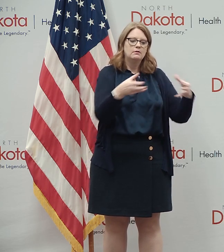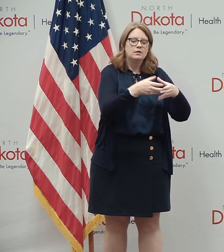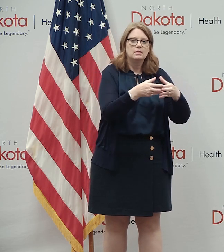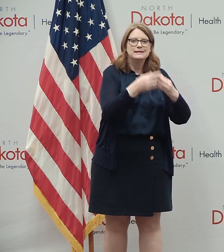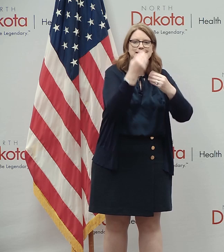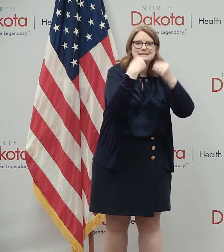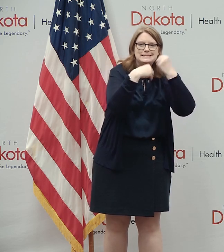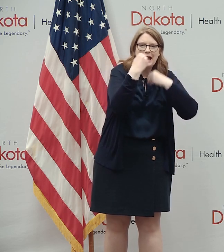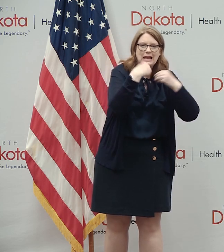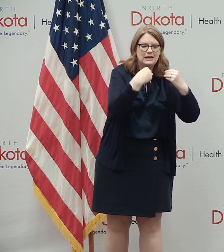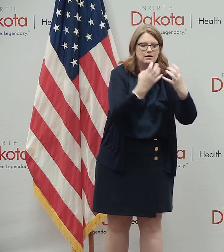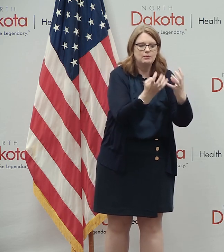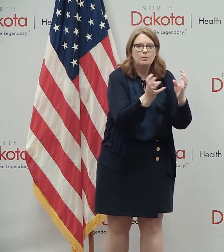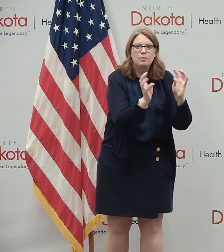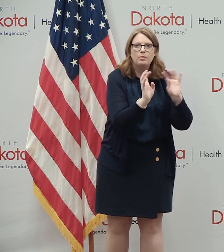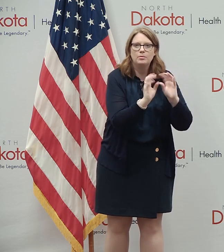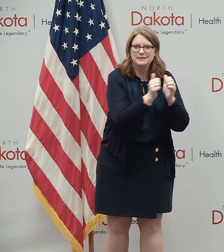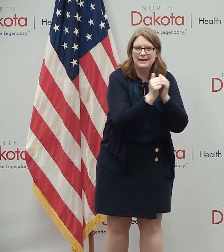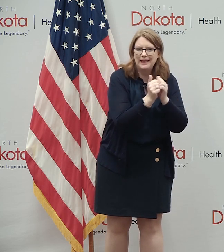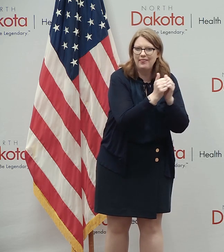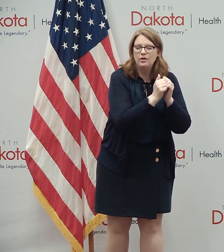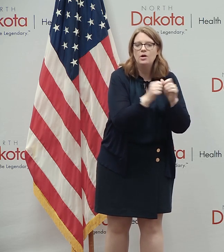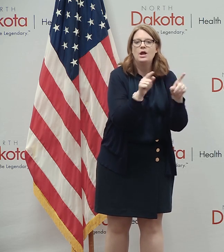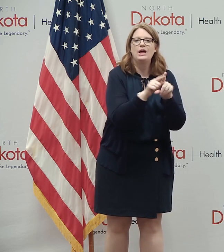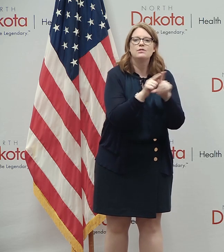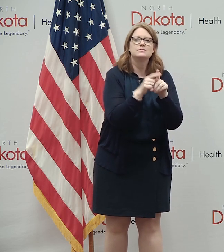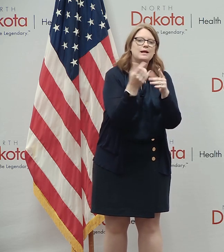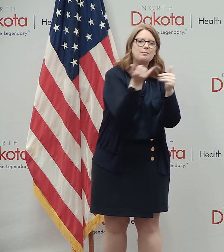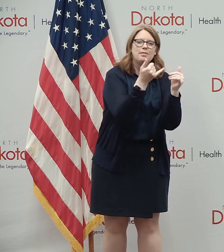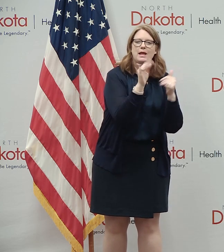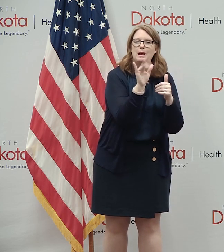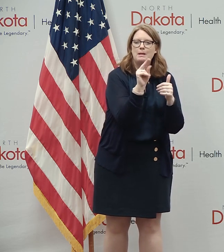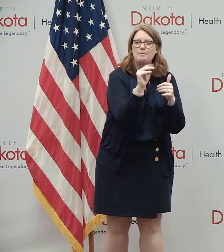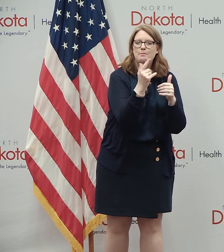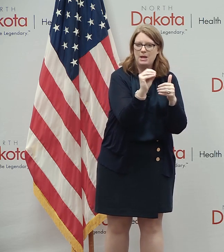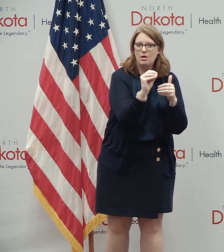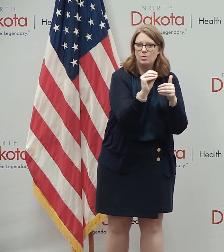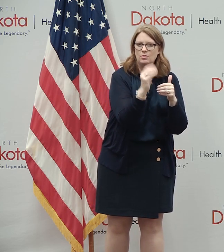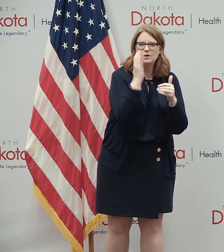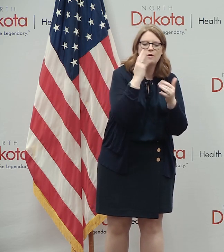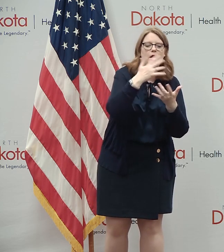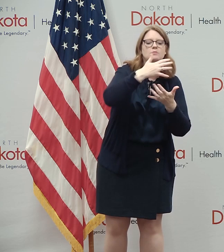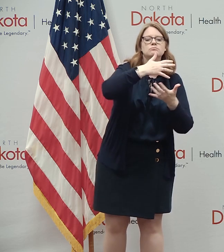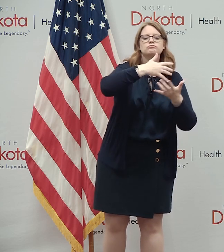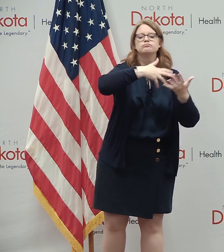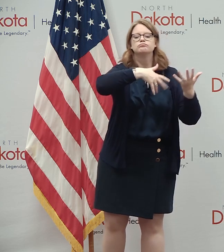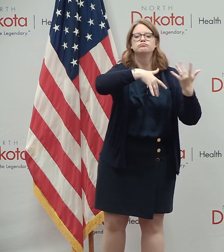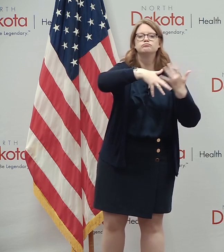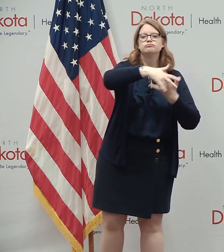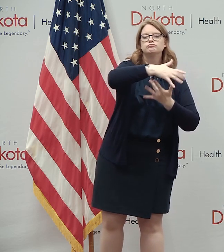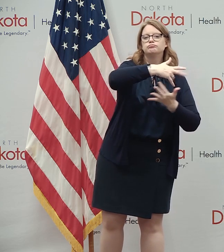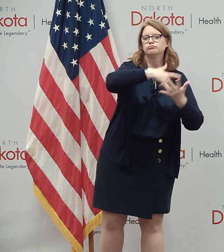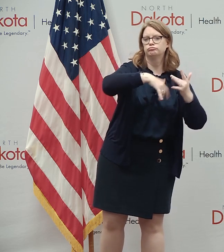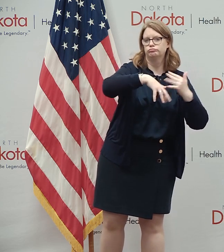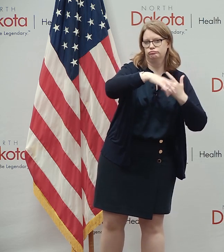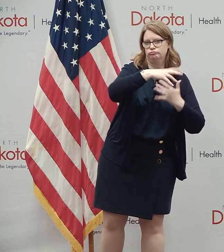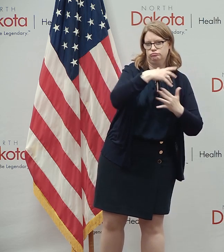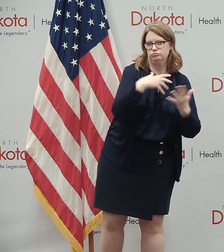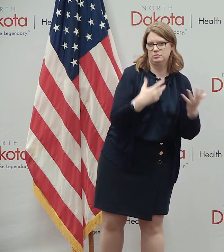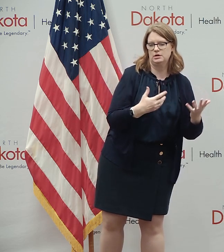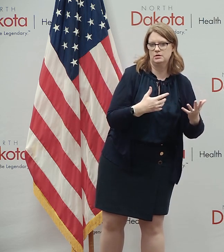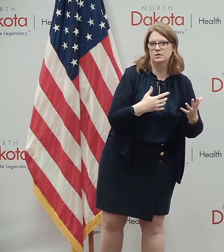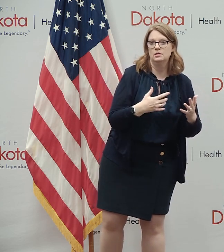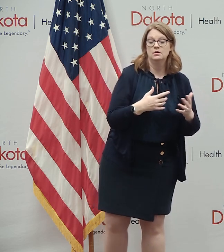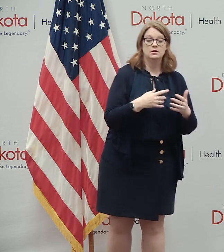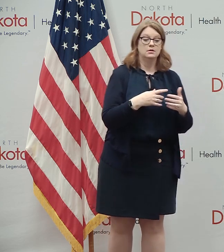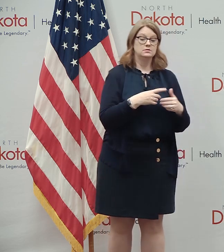dining and bingo and some of the important internal socialization that we know goes on in our long-term care facilities. And after you've